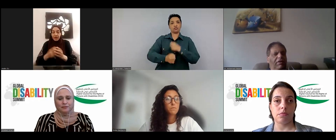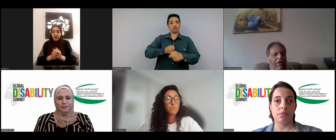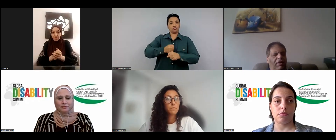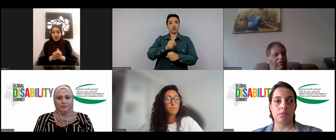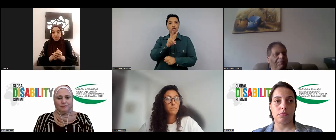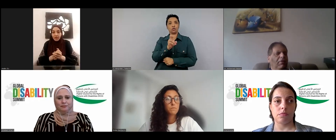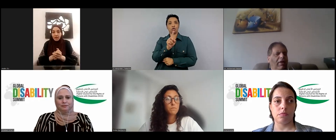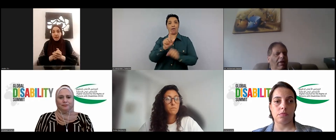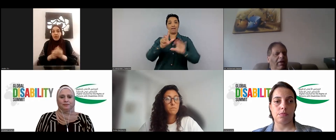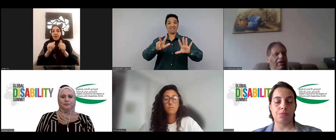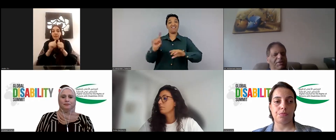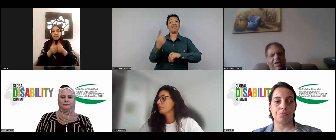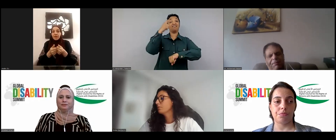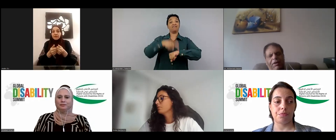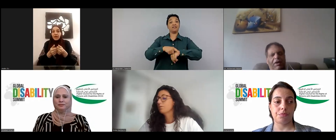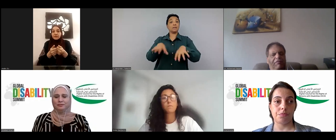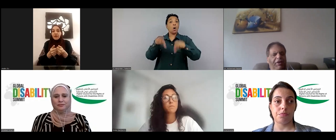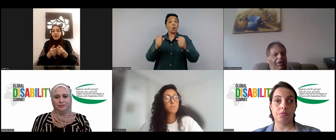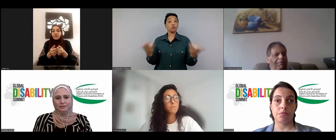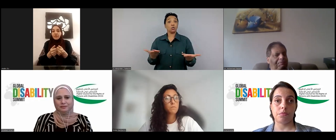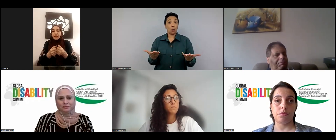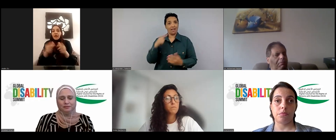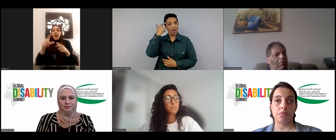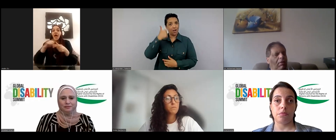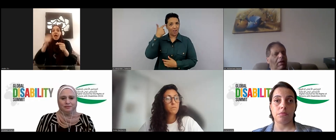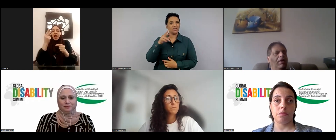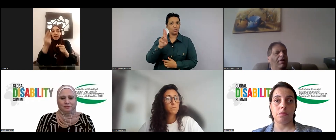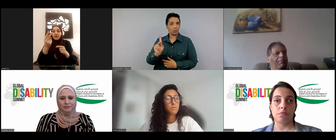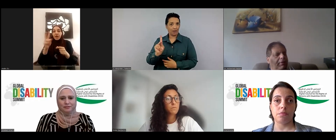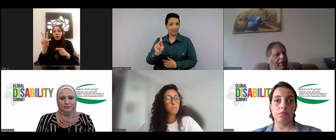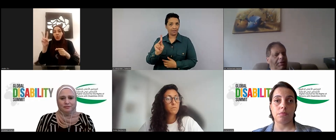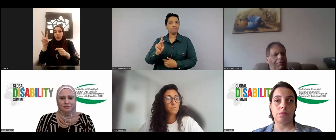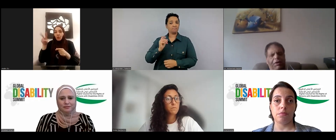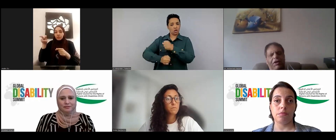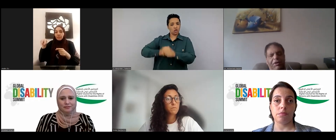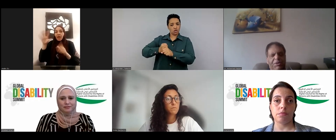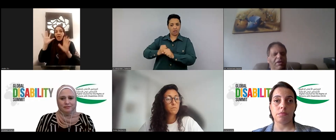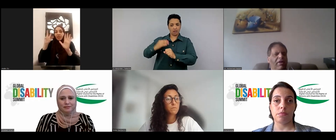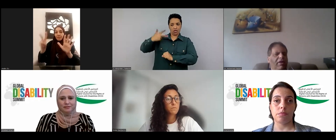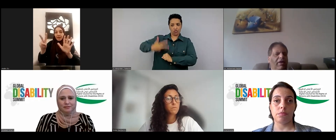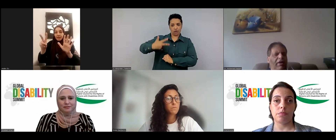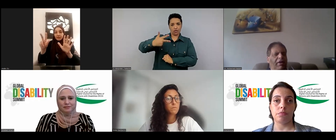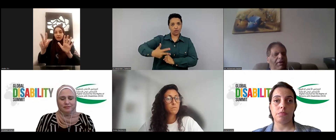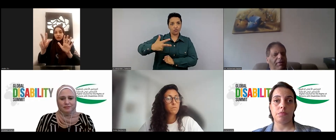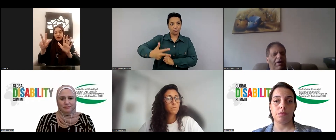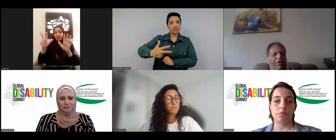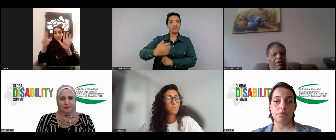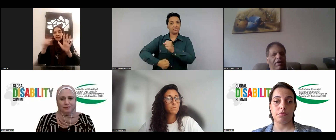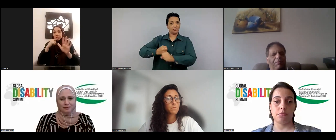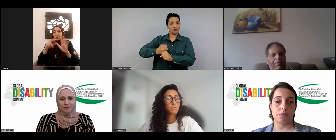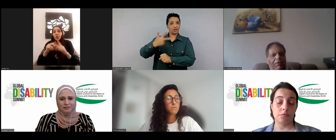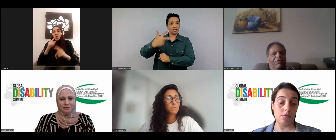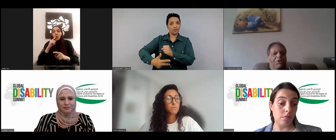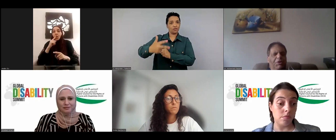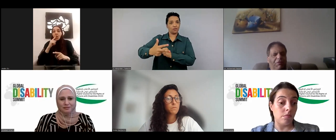London, and it's happening every 3 years. The